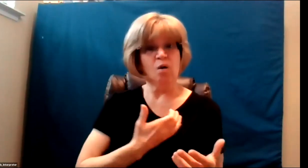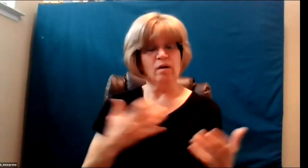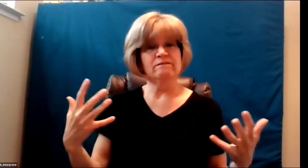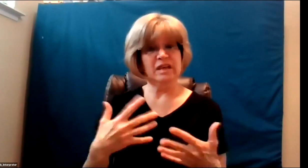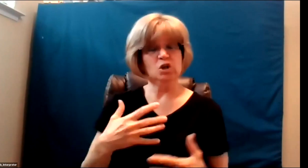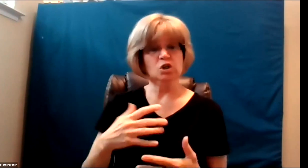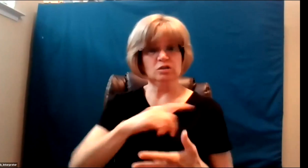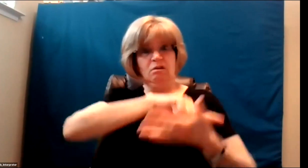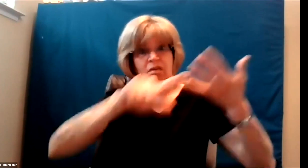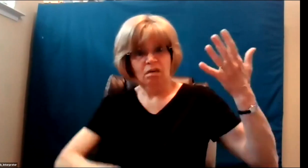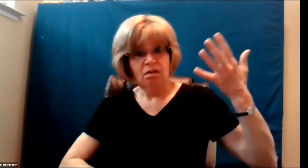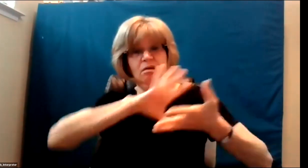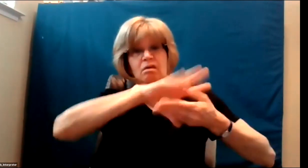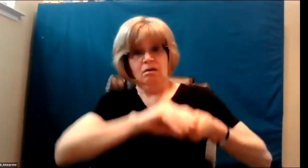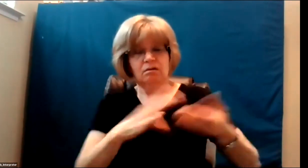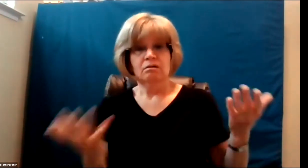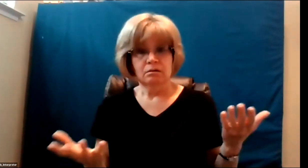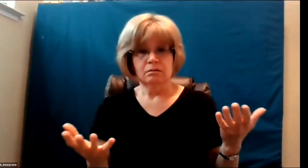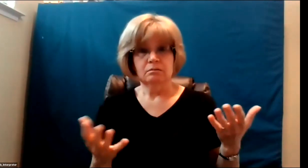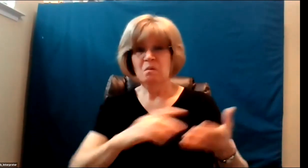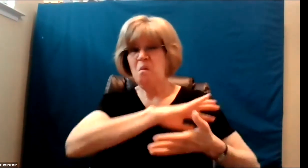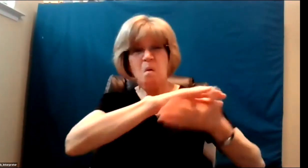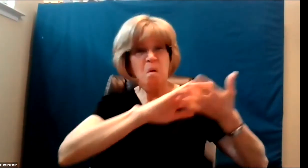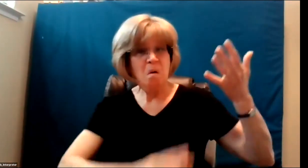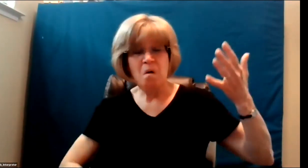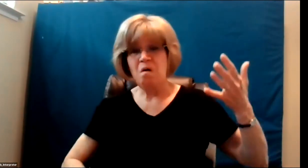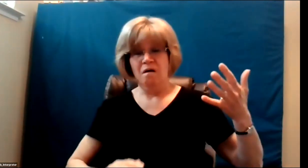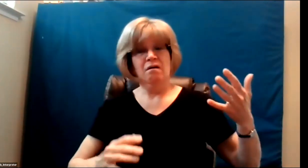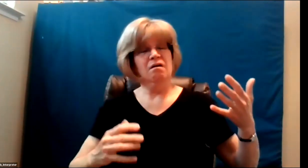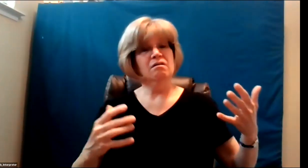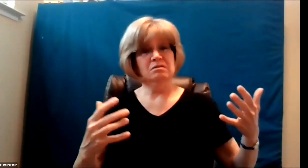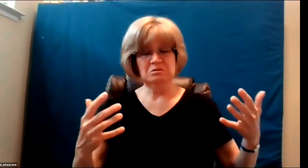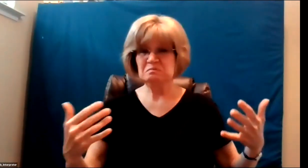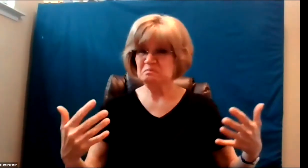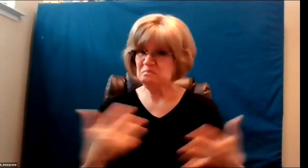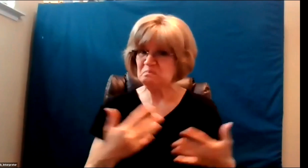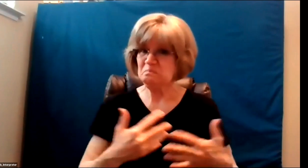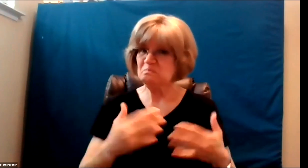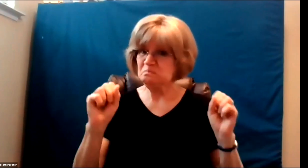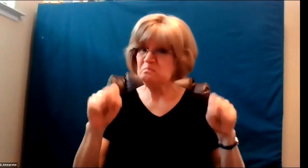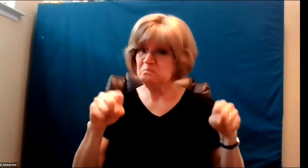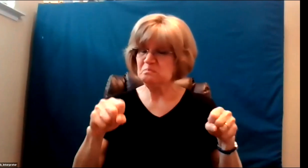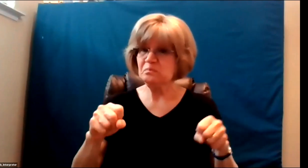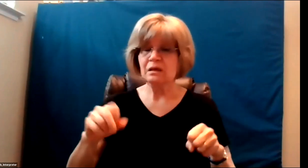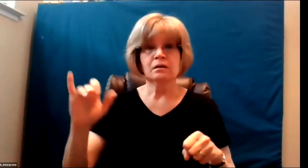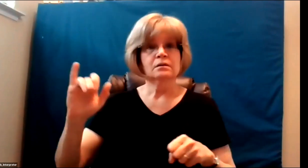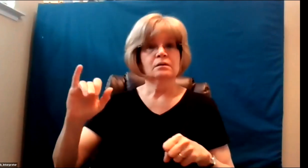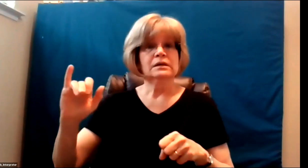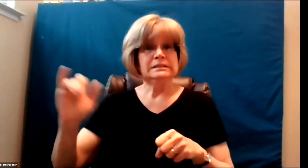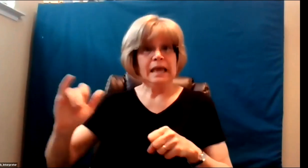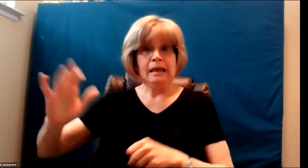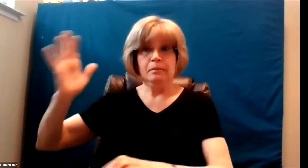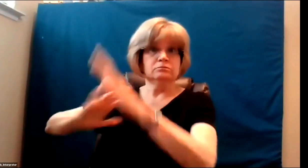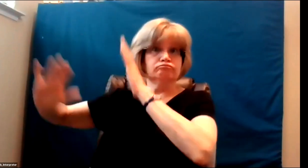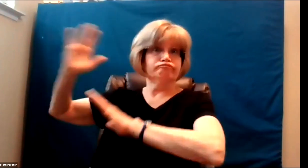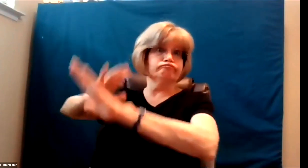Truly, they are every bit as frightening as the challenges confronted by the generations that preceded us all